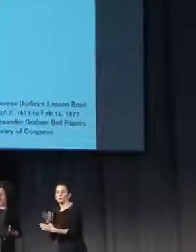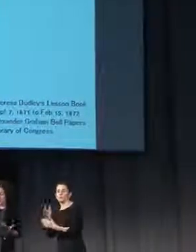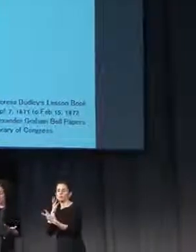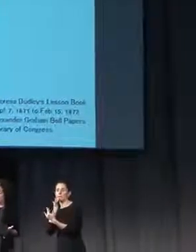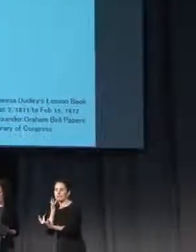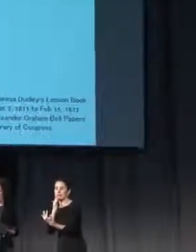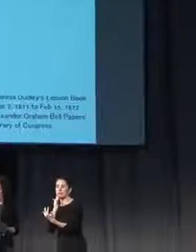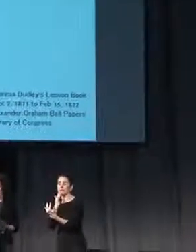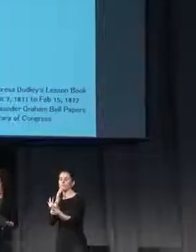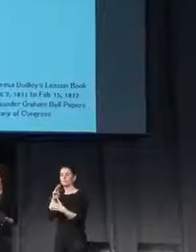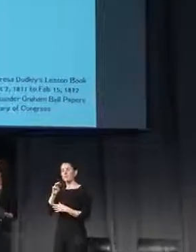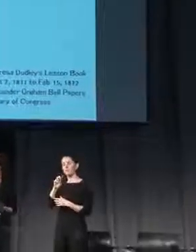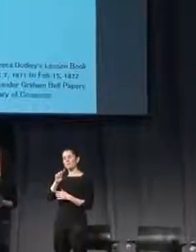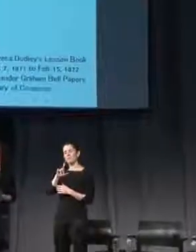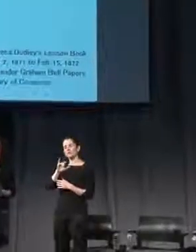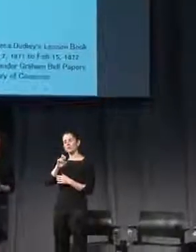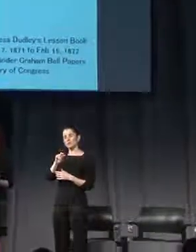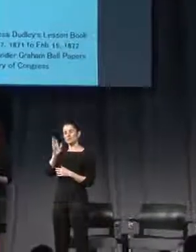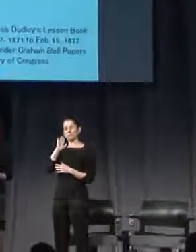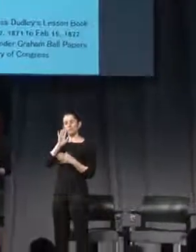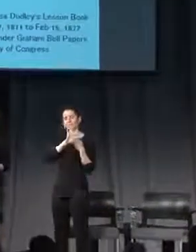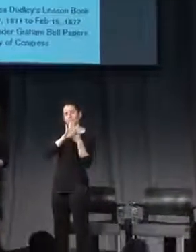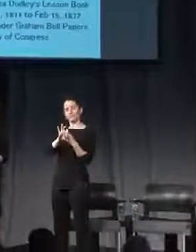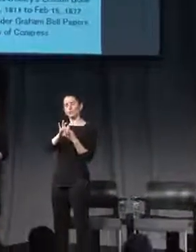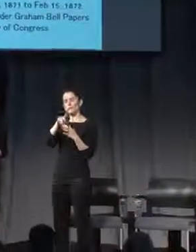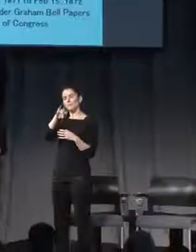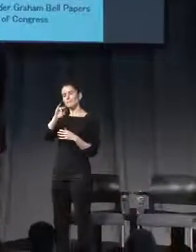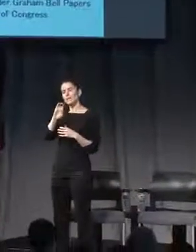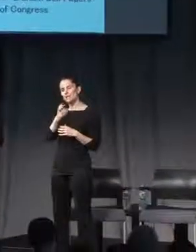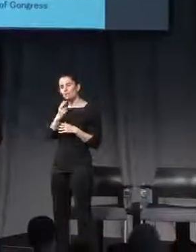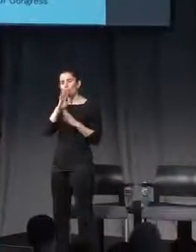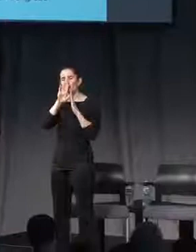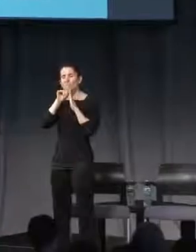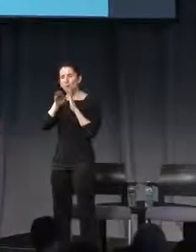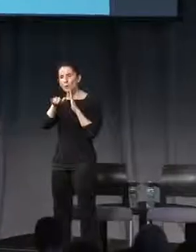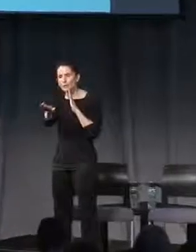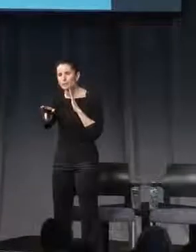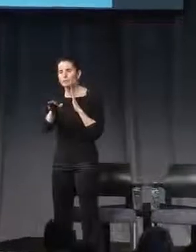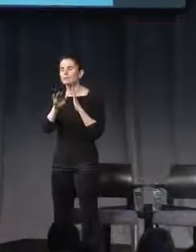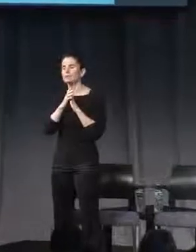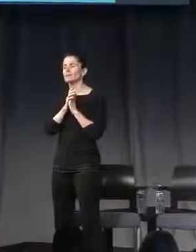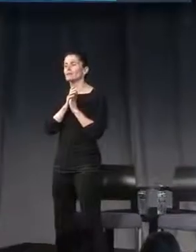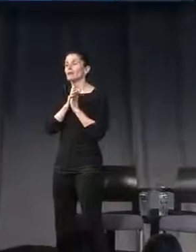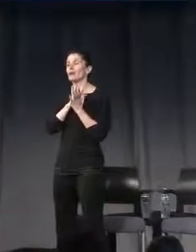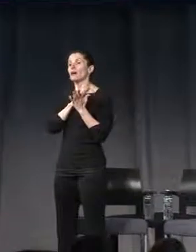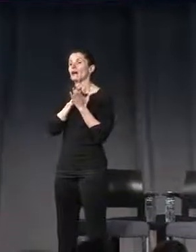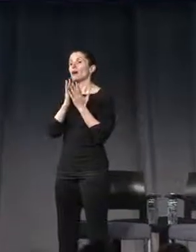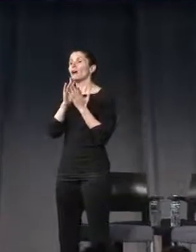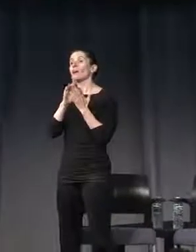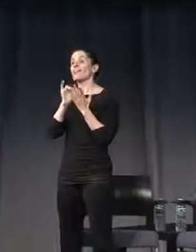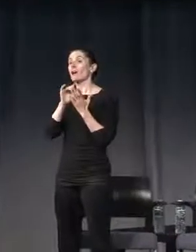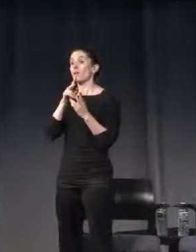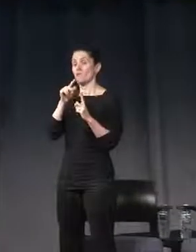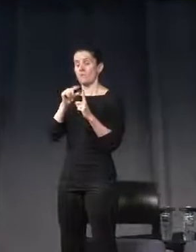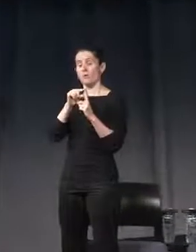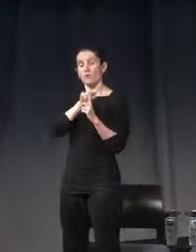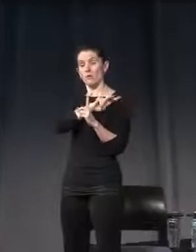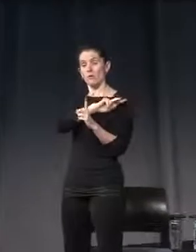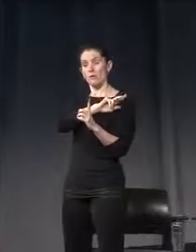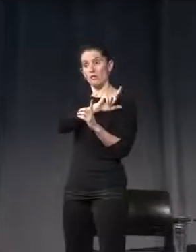first associated with pitch, intonation of the voice, or change in musical key, although the term soon came to be applied to